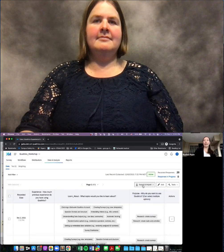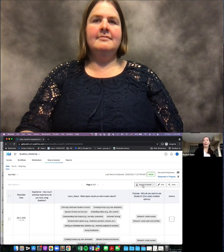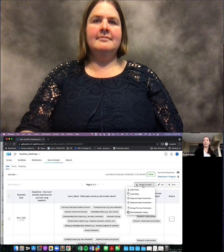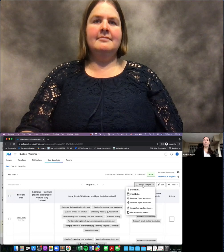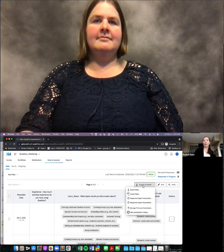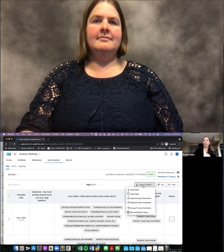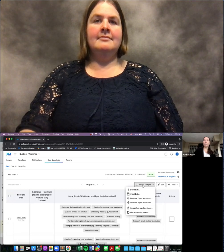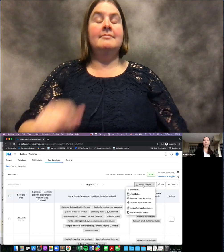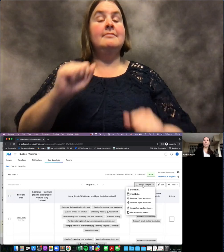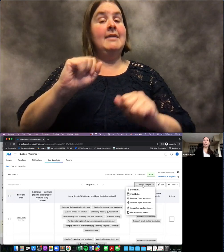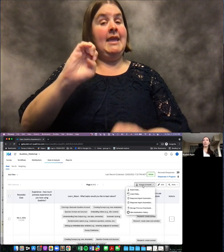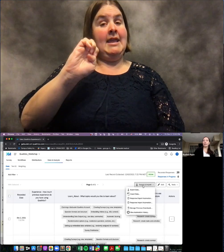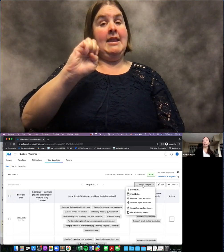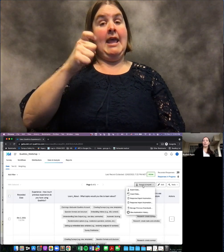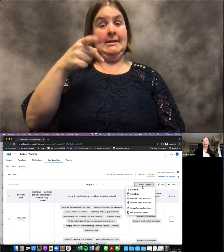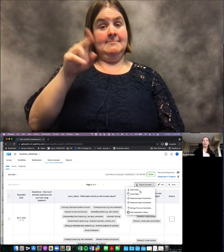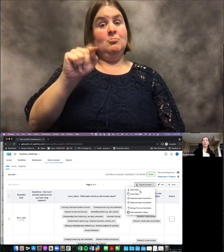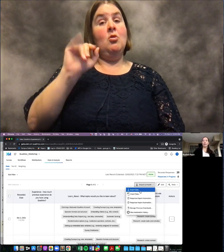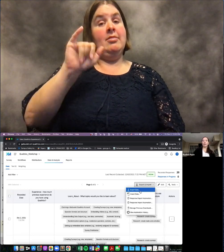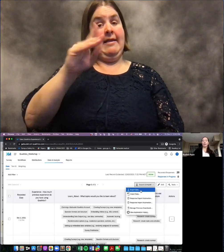I can export my data.